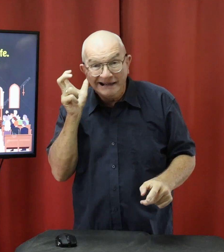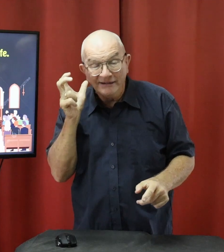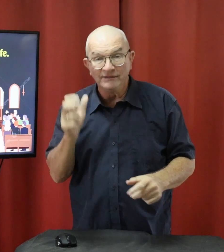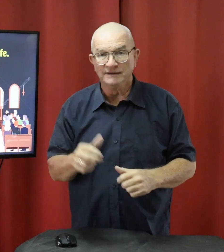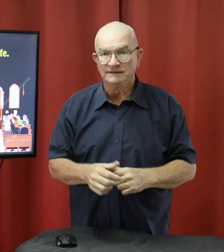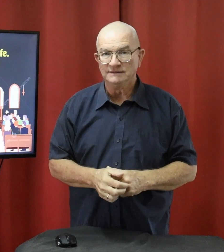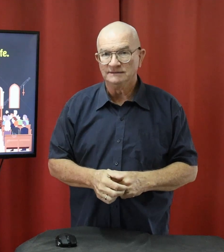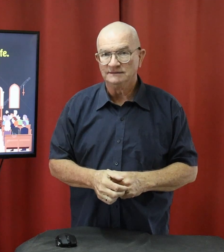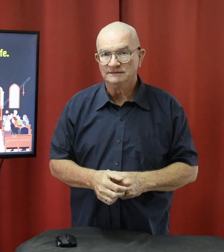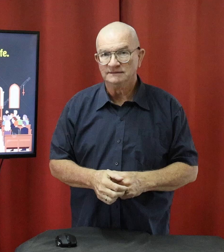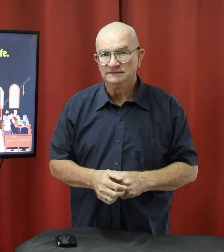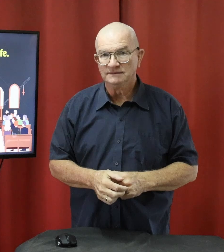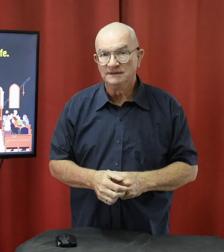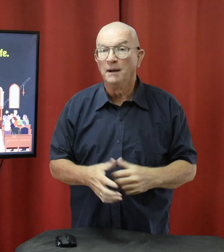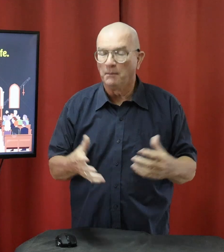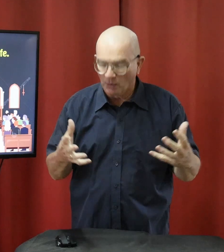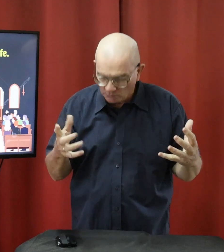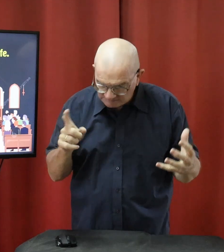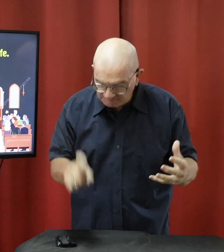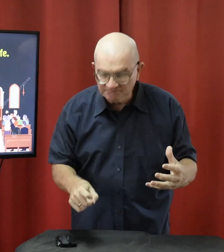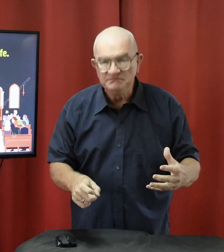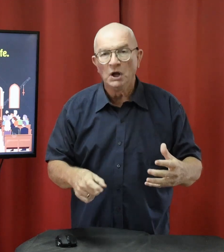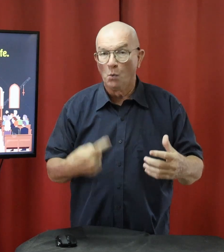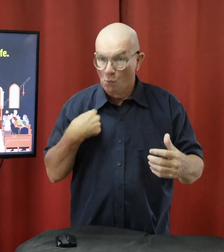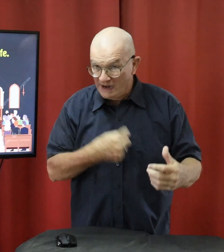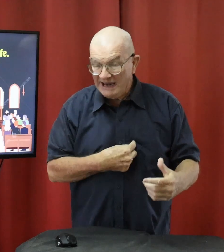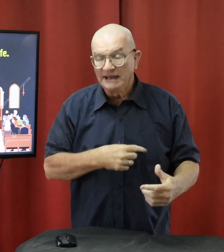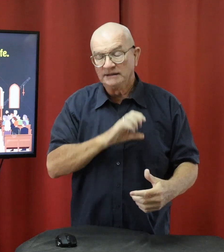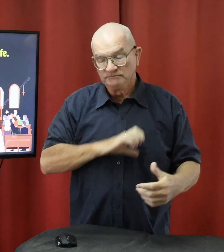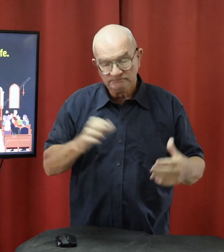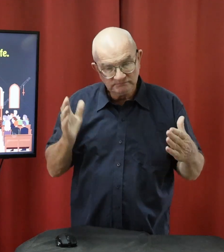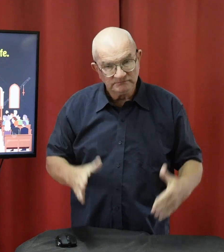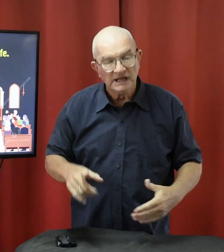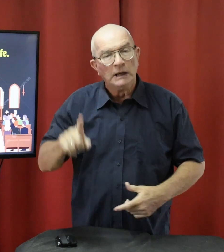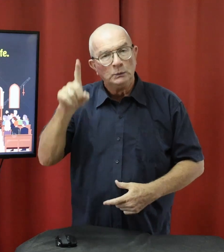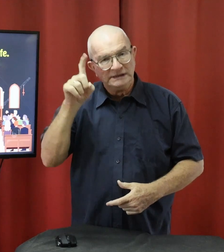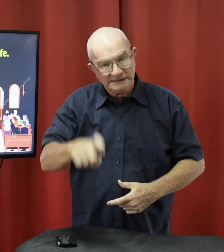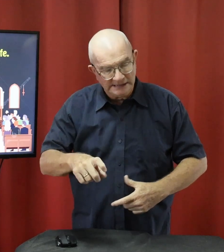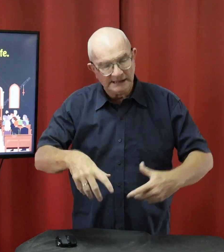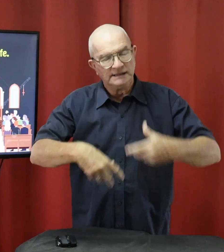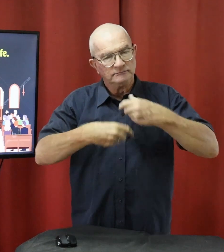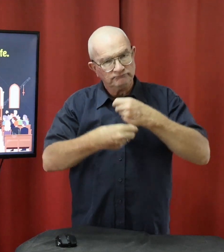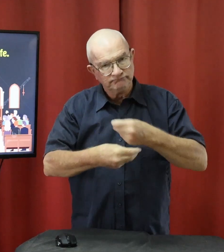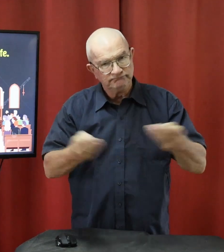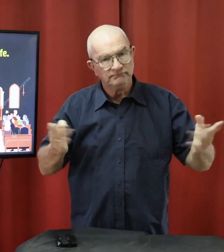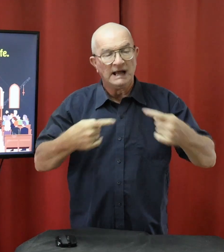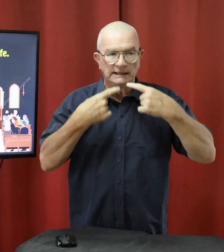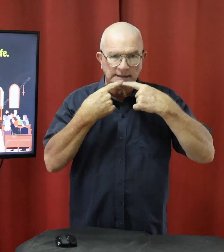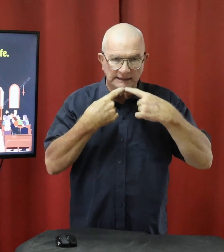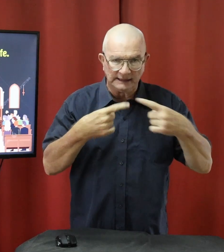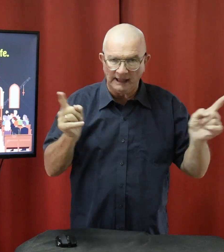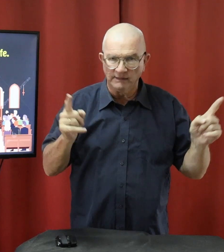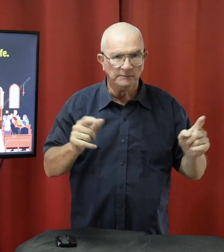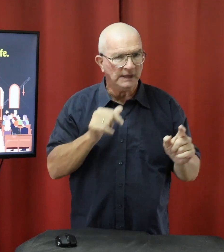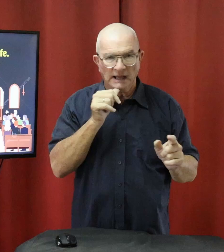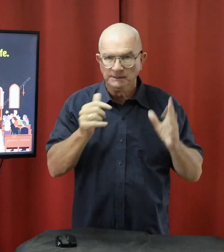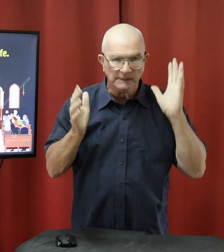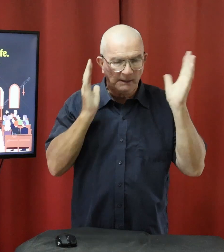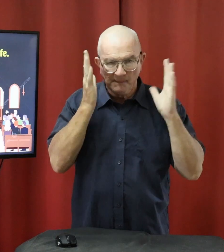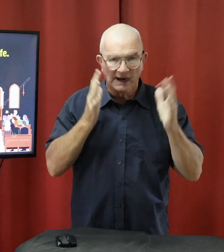Many people don't want to hear it. But we, as Christians, we need to give it out and tell them,